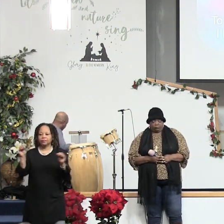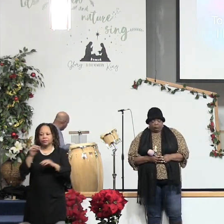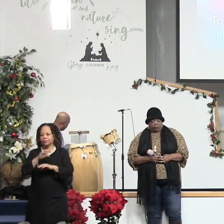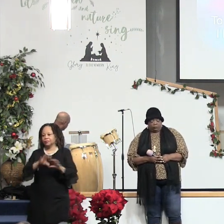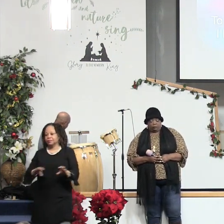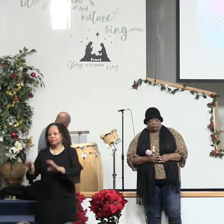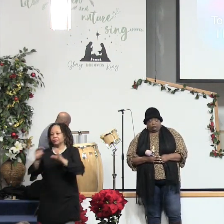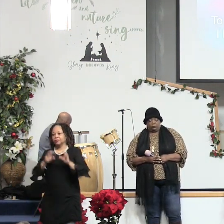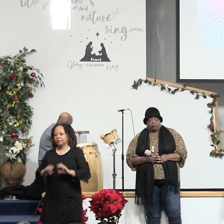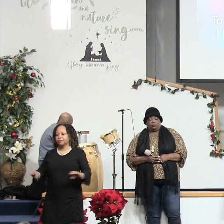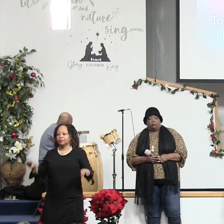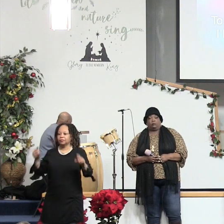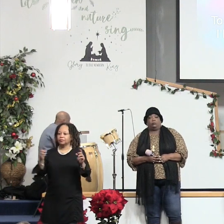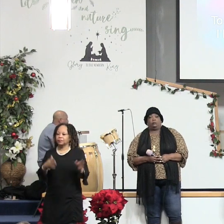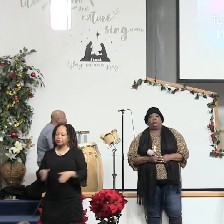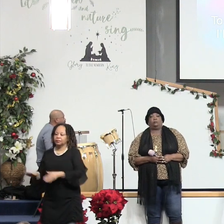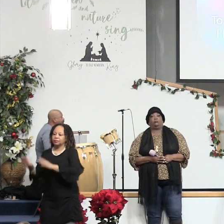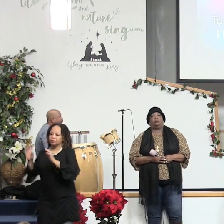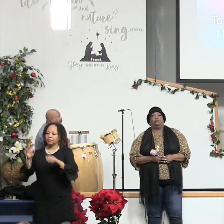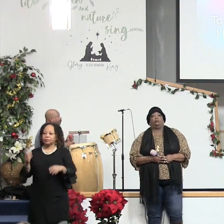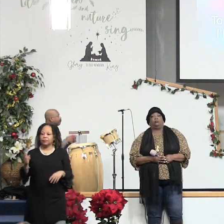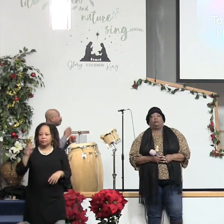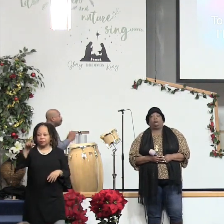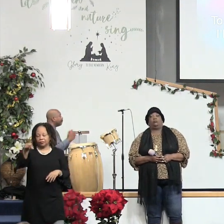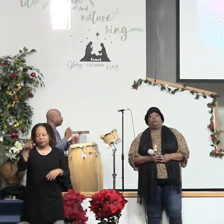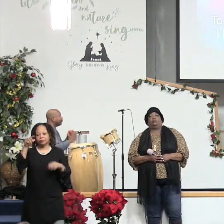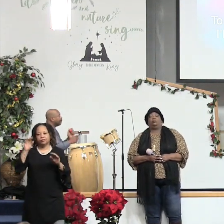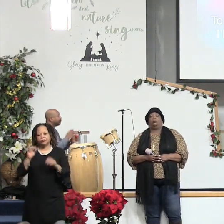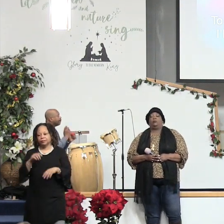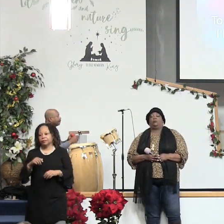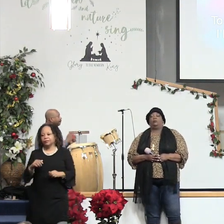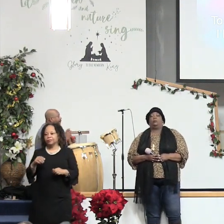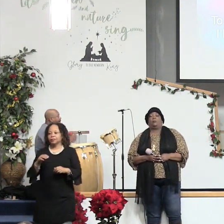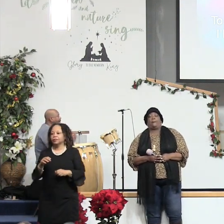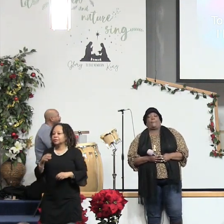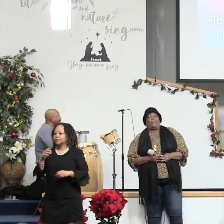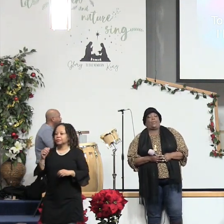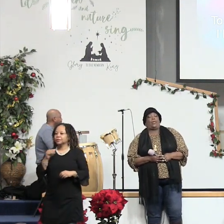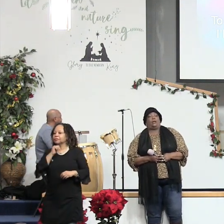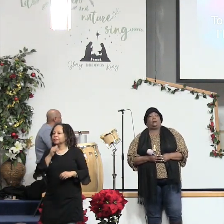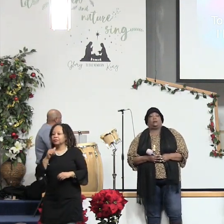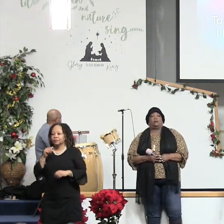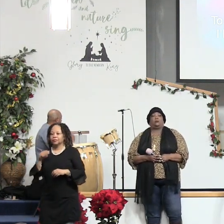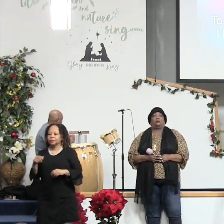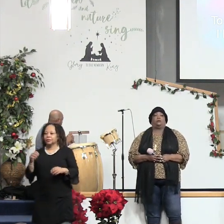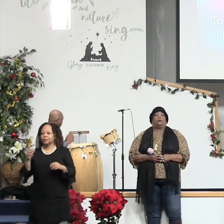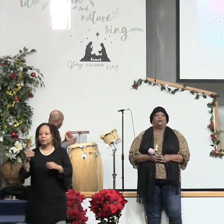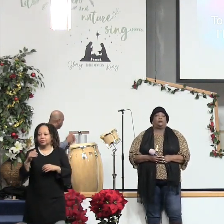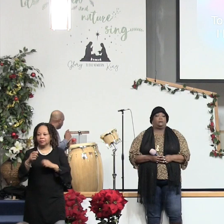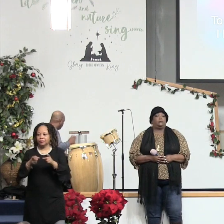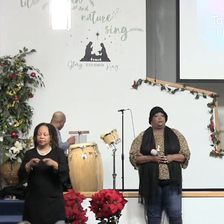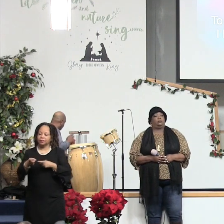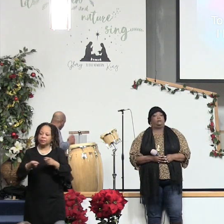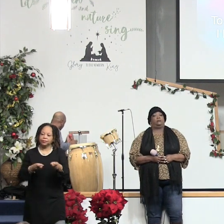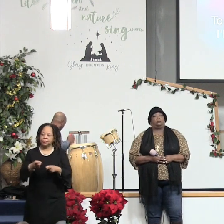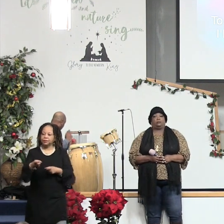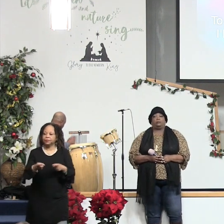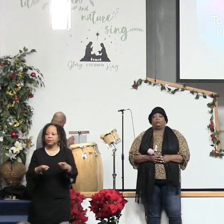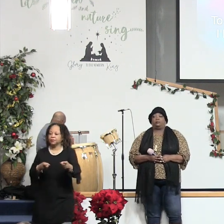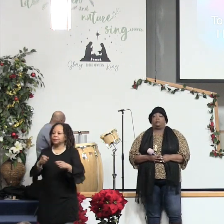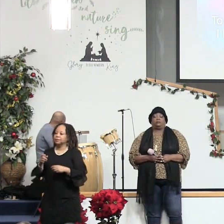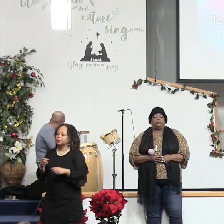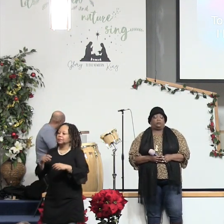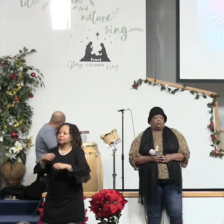do to let you down. It doesn't take a trophy